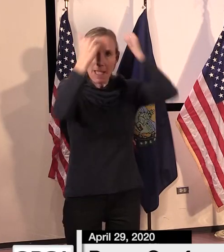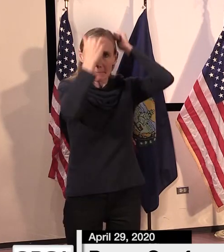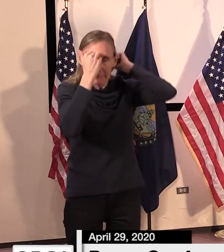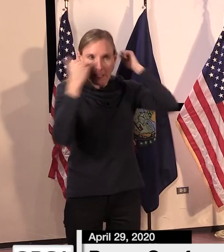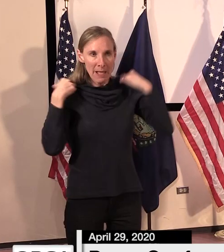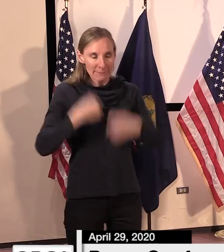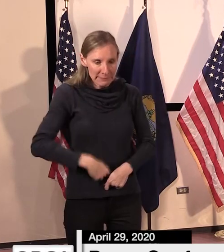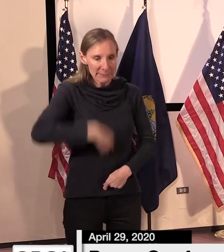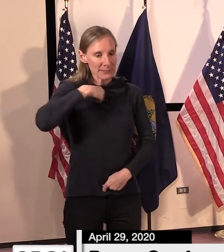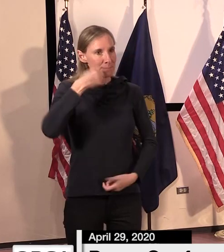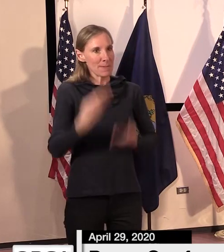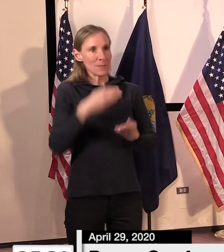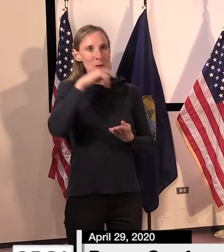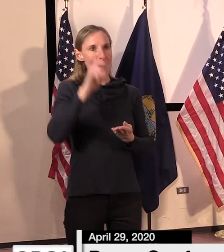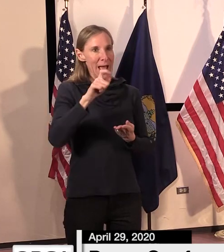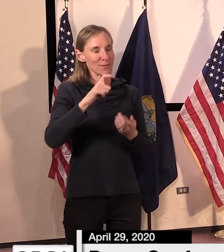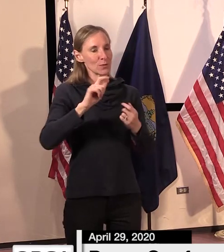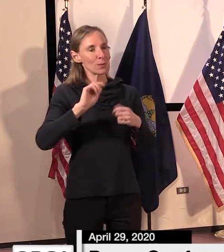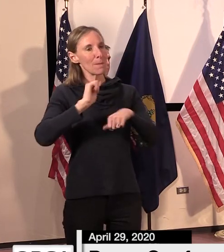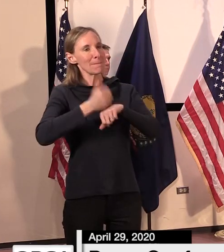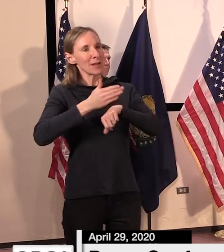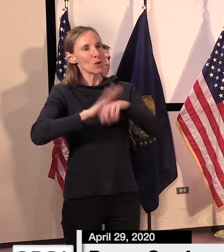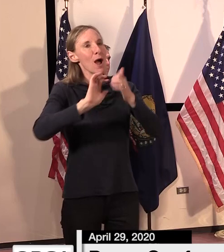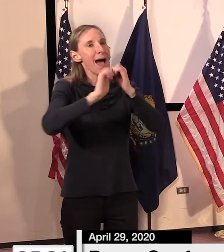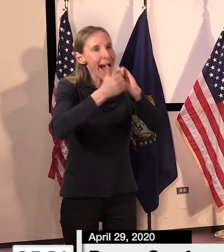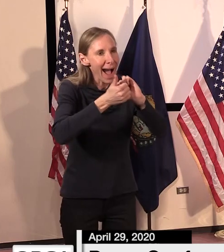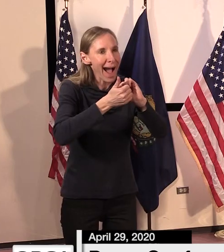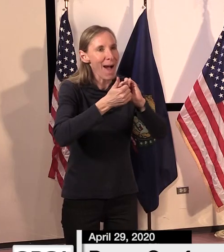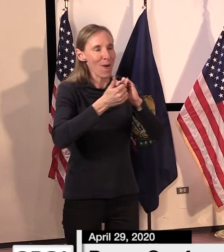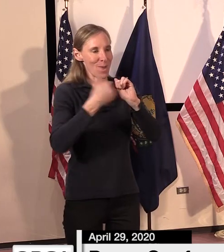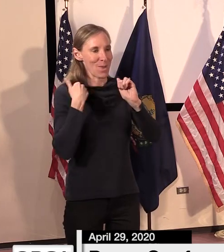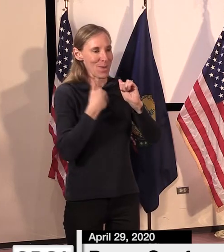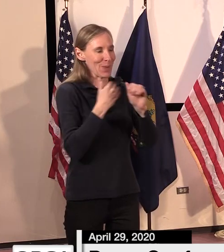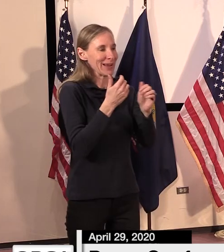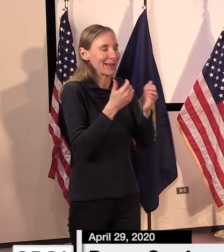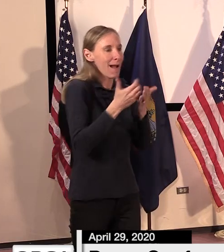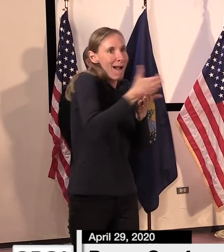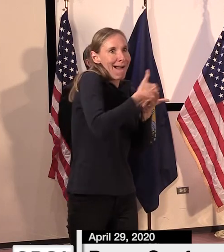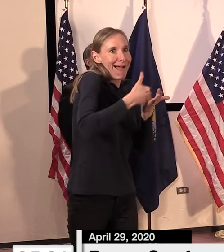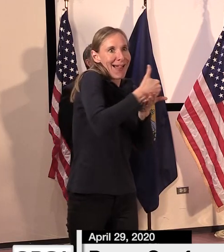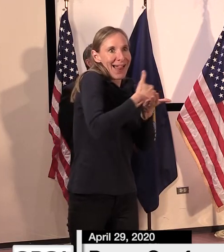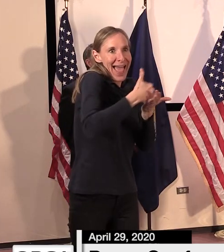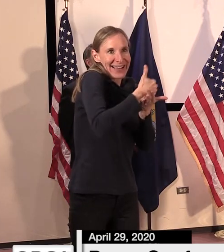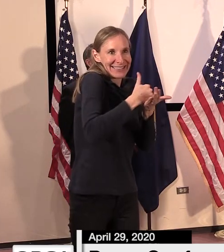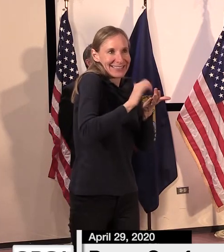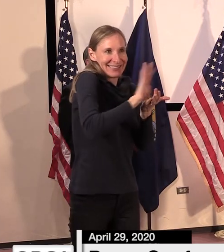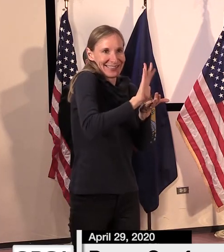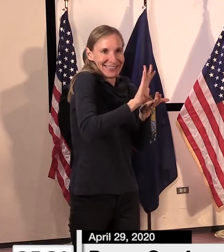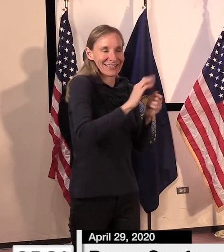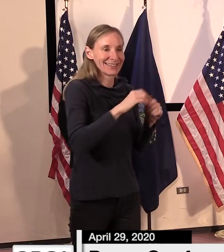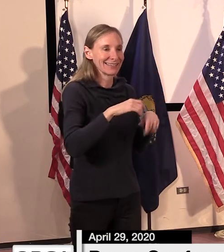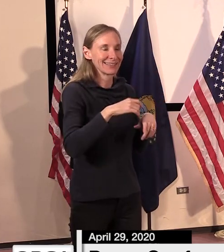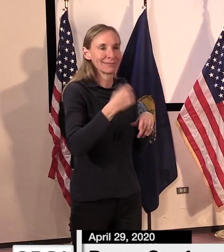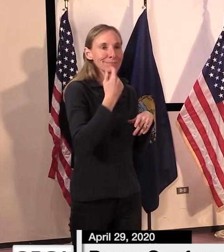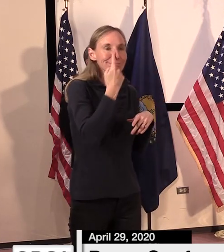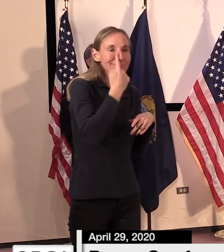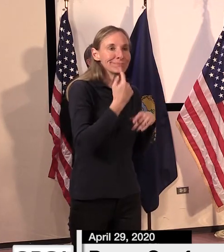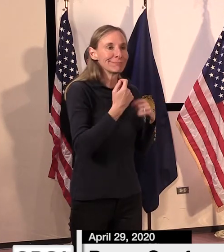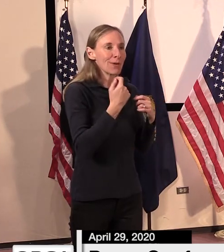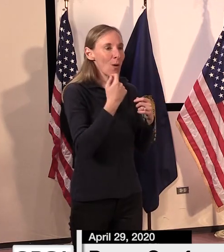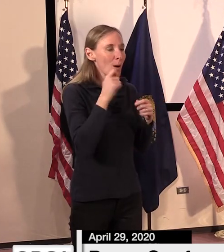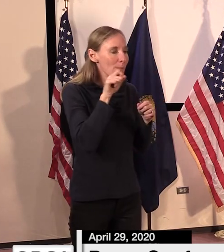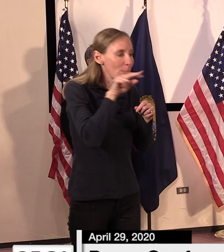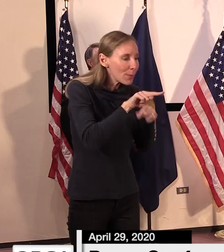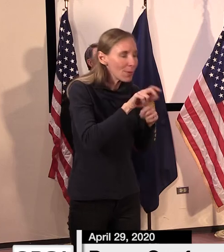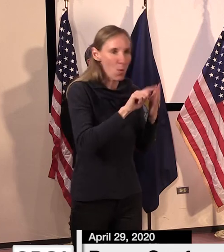depending again on how the samples are obtained. So we just watch that with great interest and are on top of it all the time,